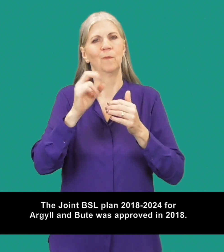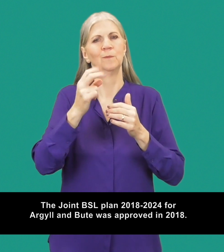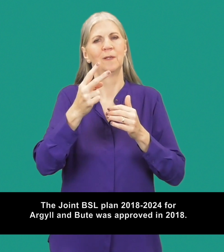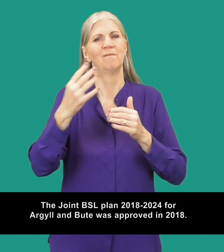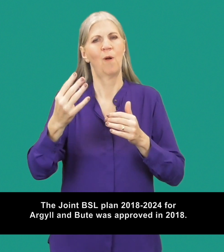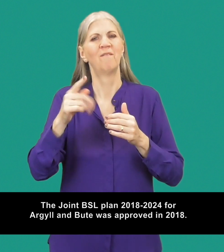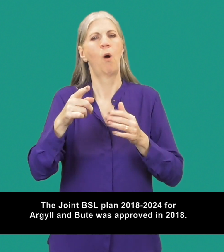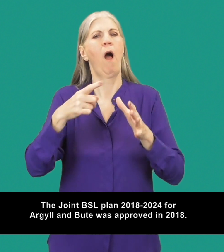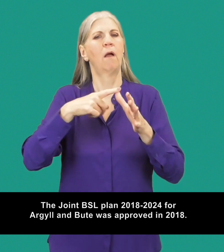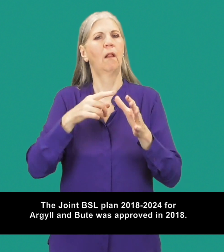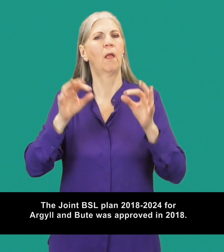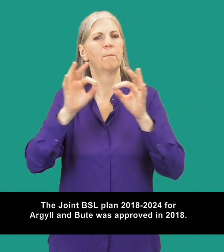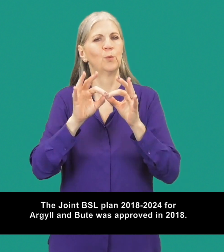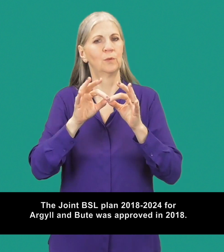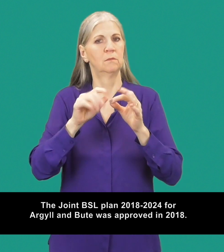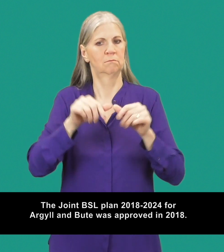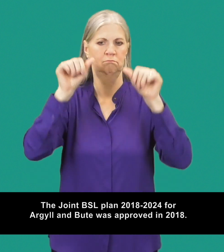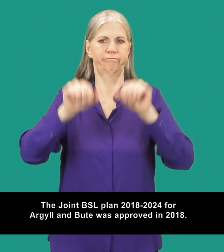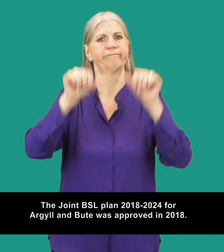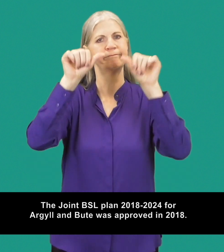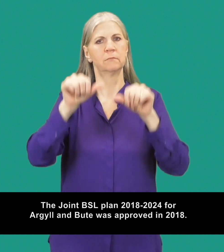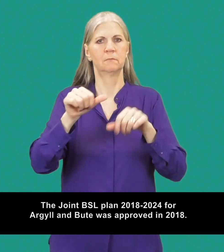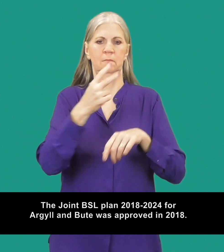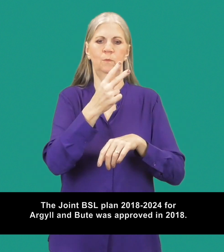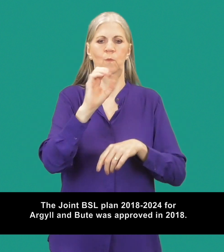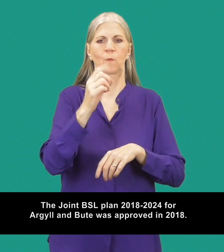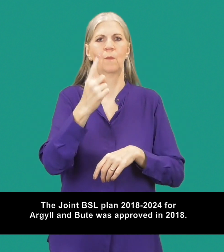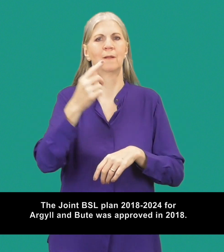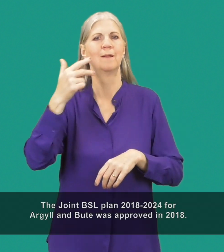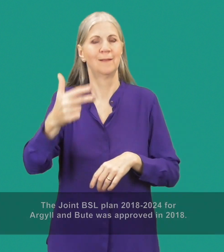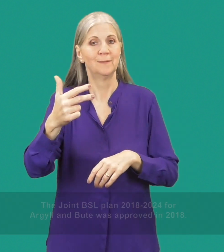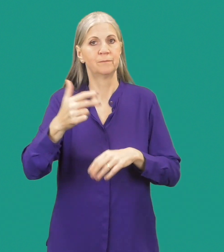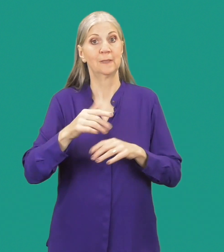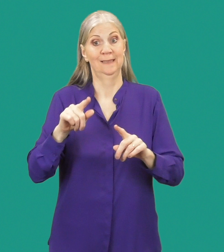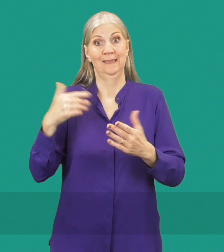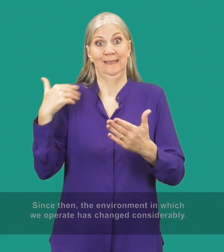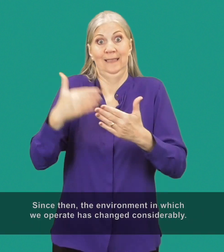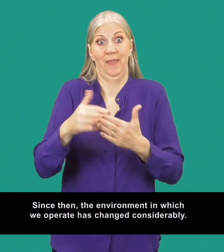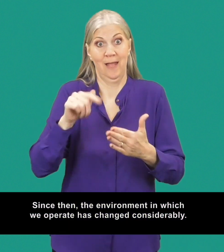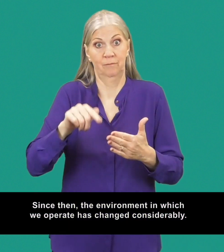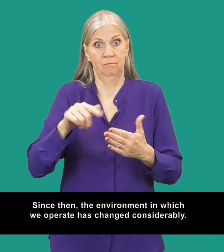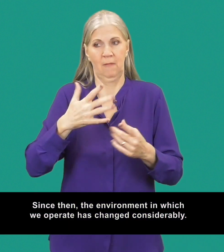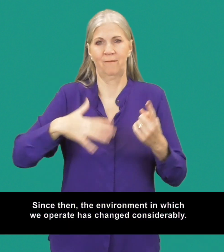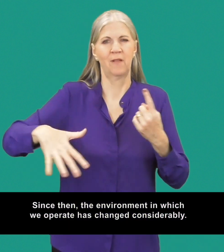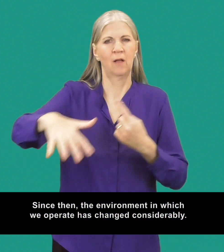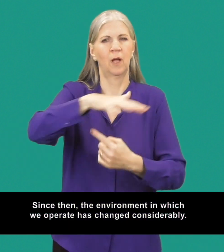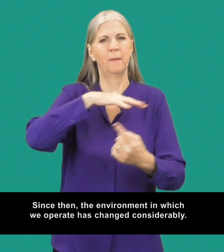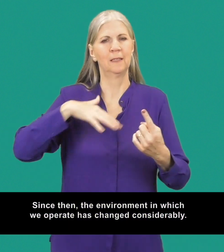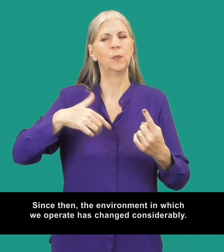Bute was approved in 2018. Since then, the environment in which we operate has changed